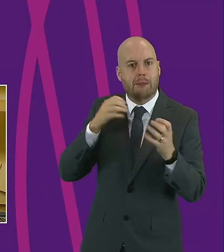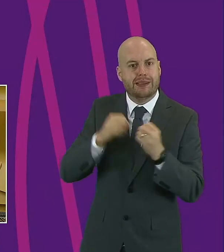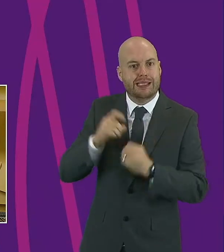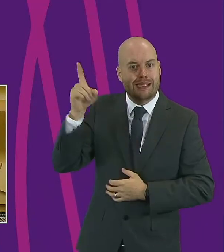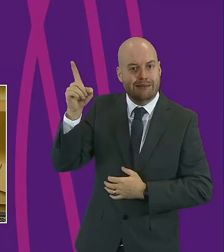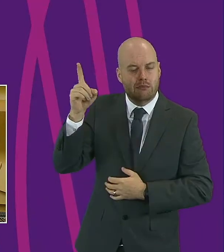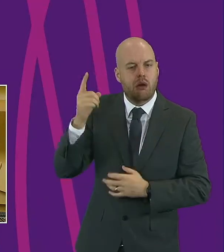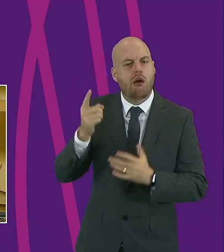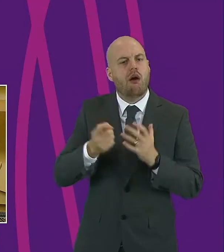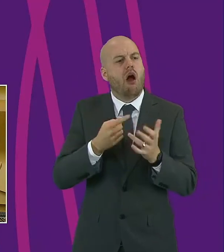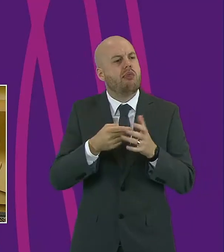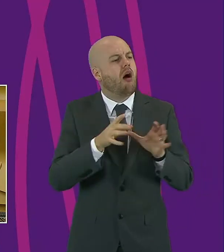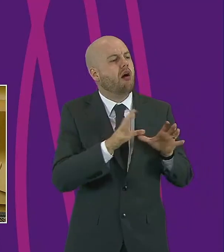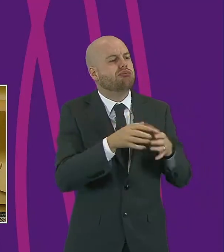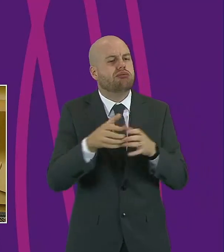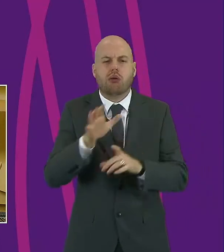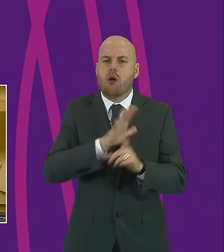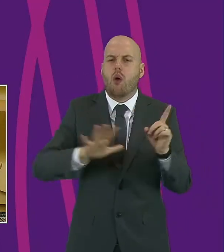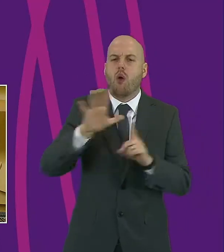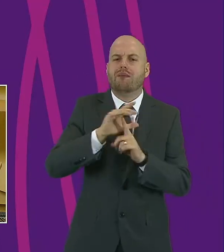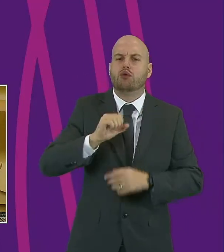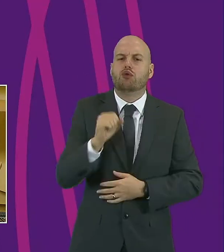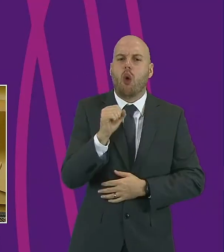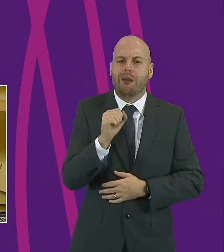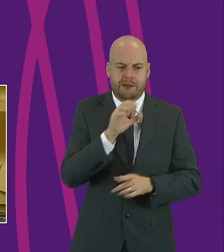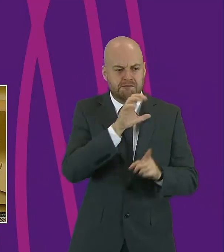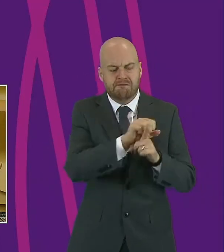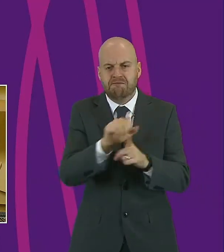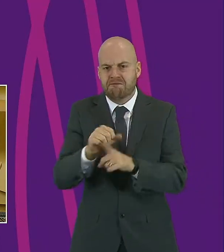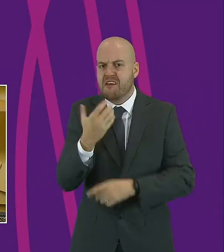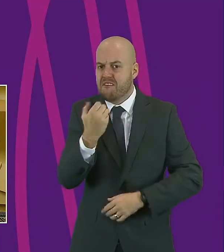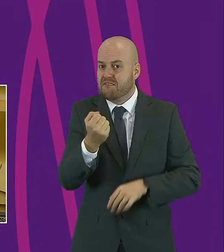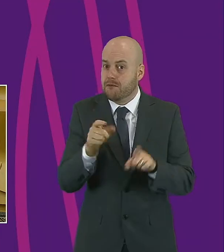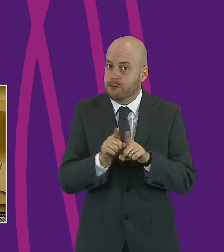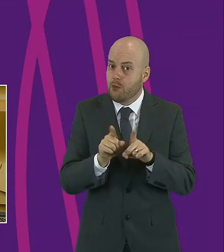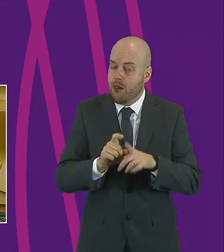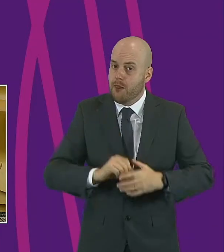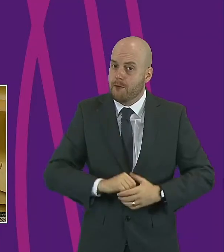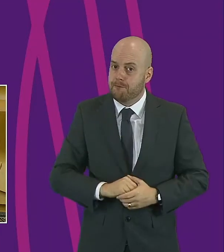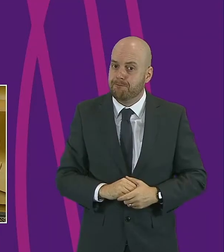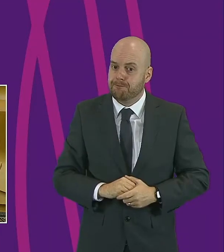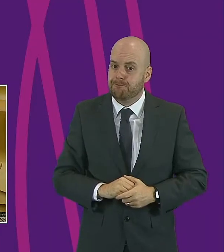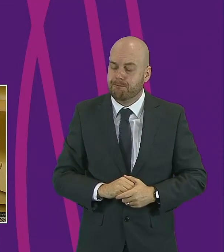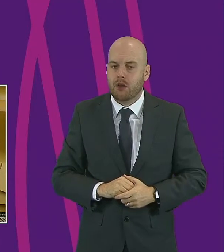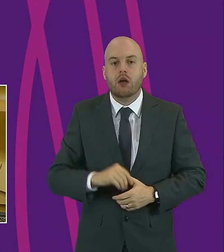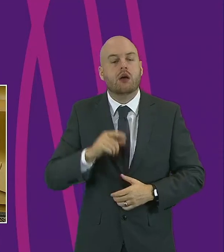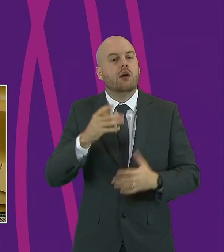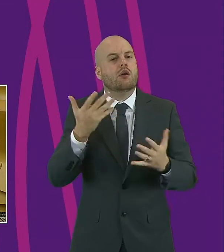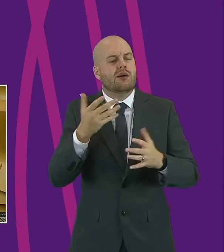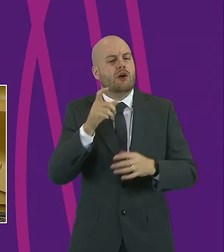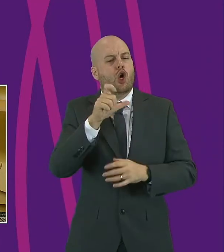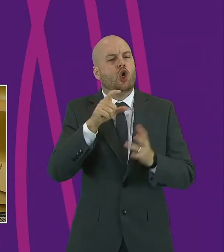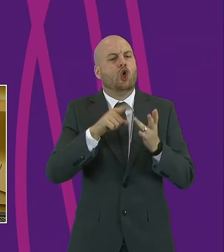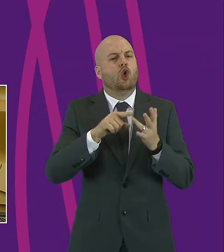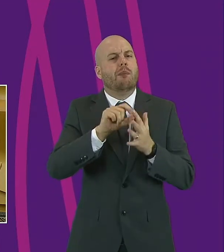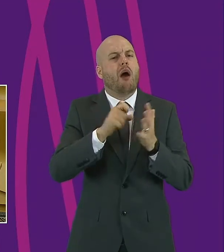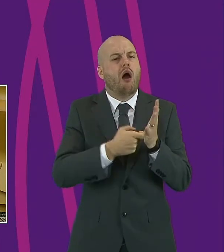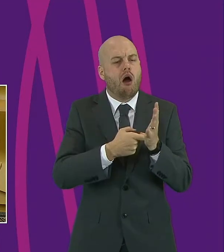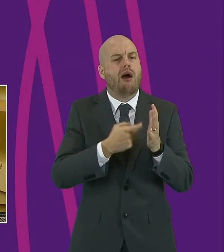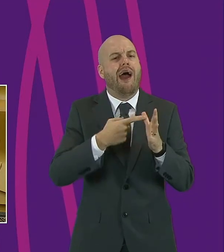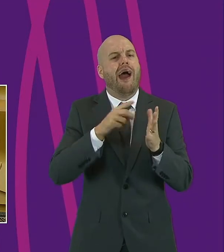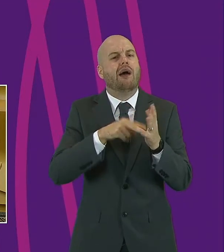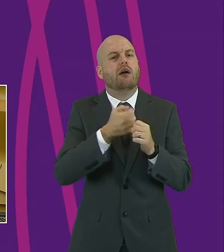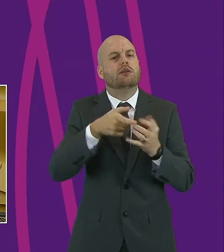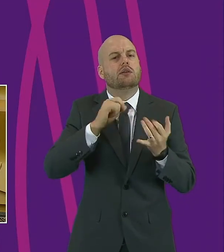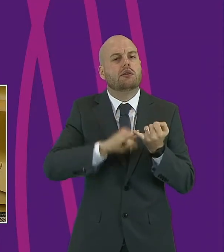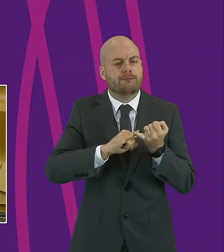in locations across the country. We are also now dealing with a significant cluster in Cooper Angus linked to a Two Sisters